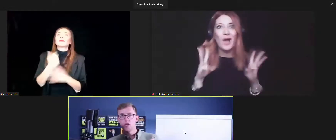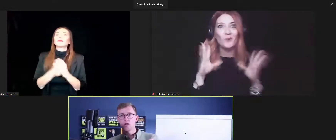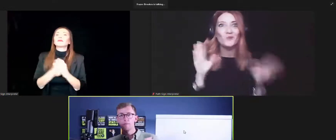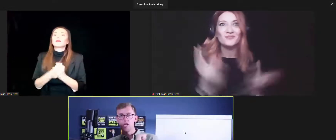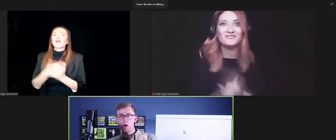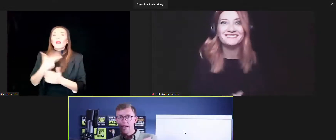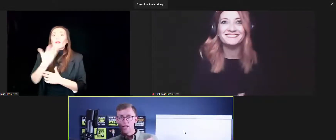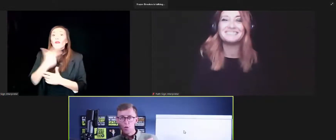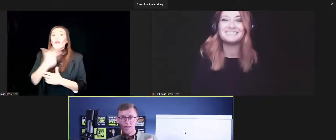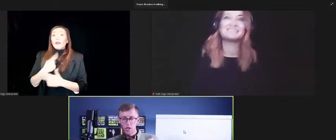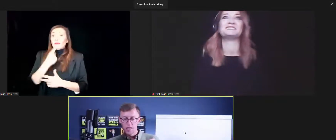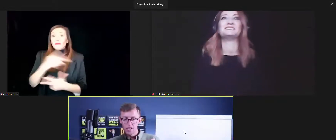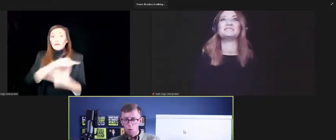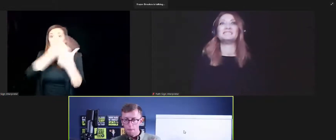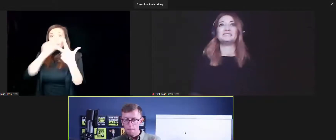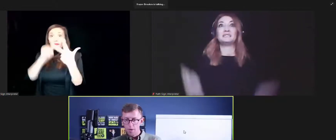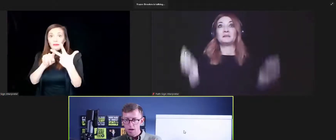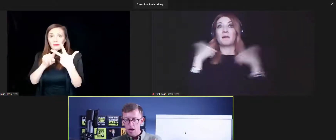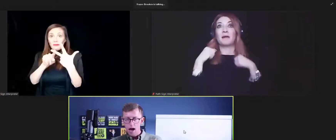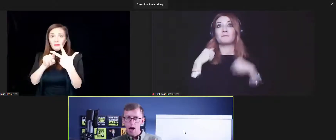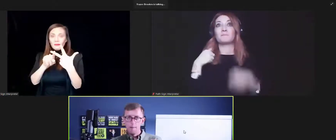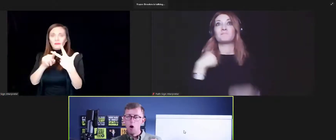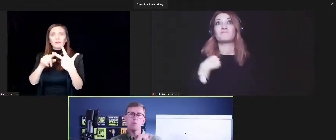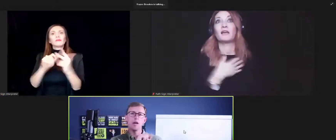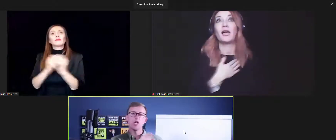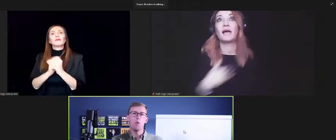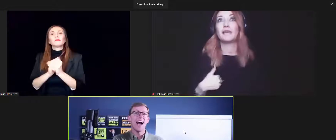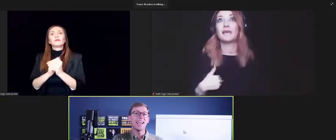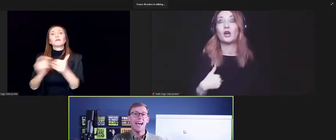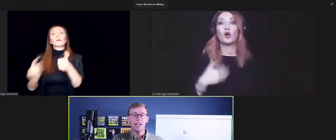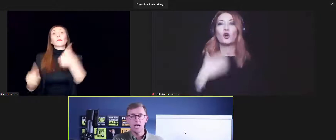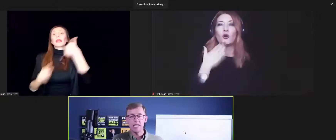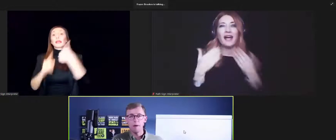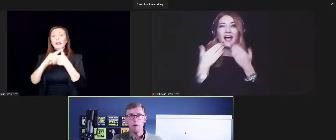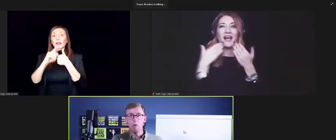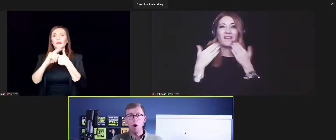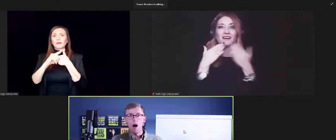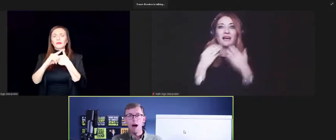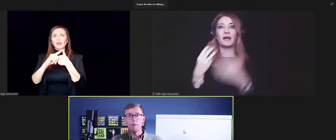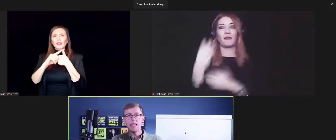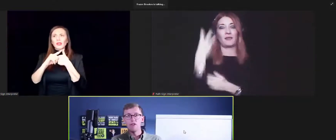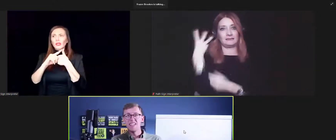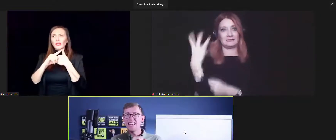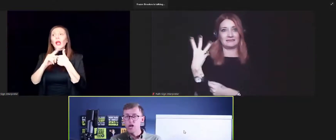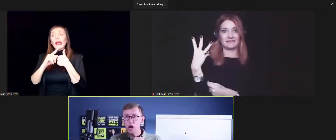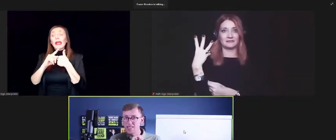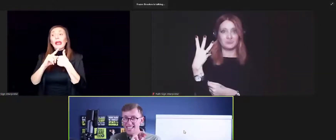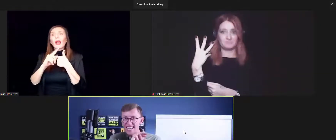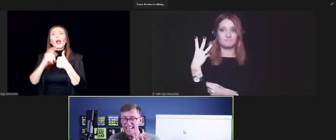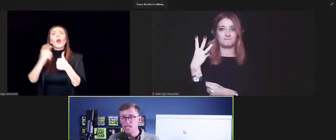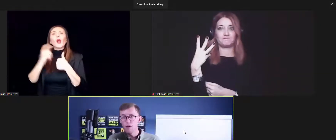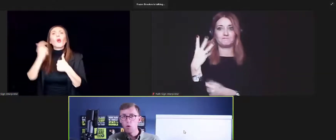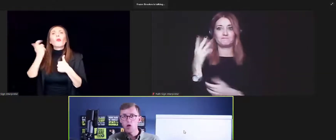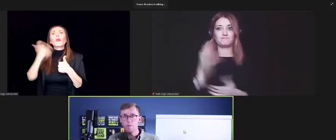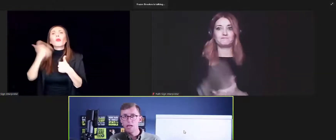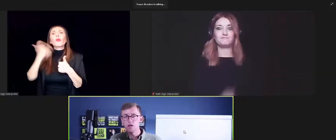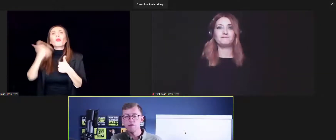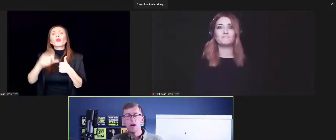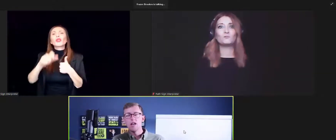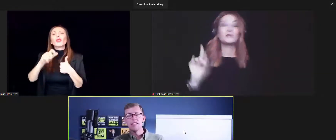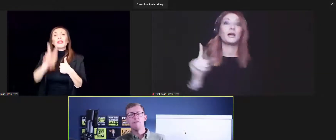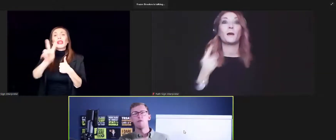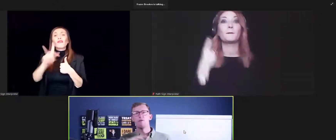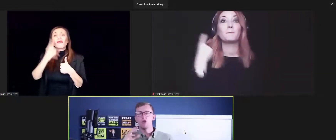important to be doing in 2021. Not just because of what I get excited about, but what I believe you're going to need to focus on because